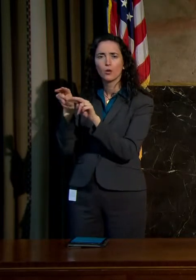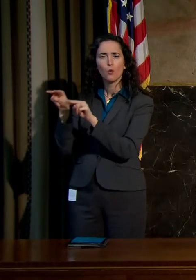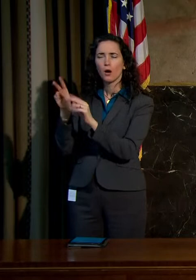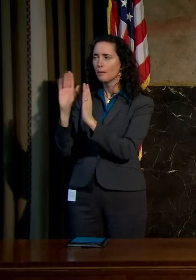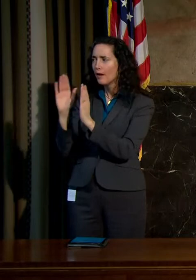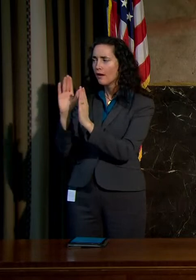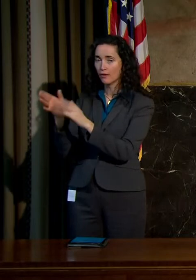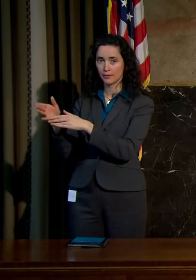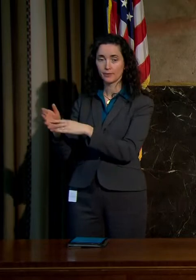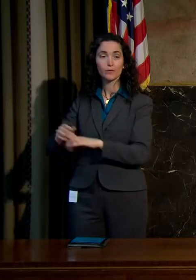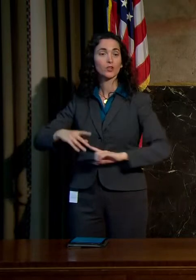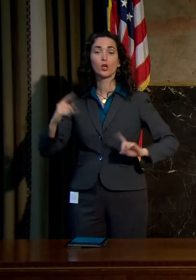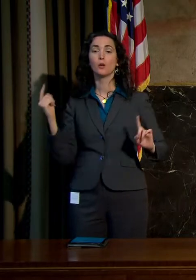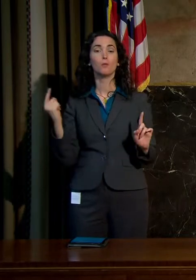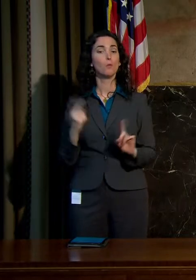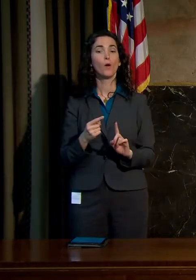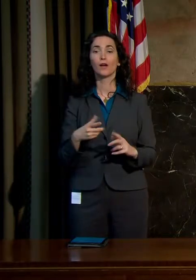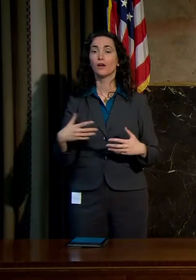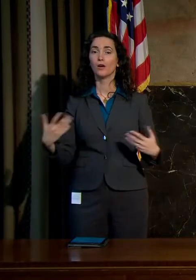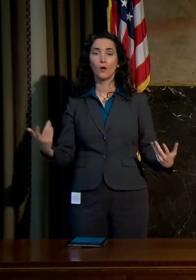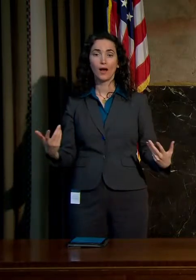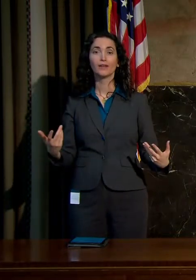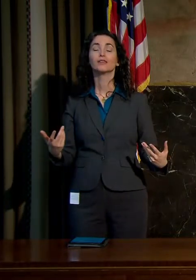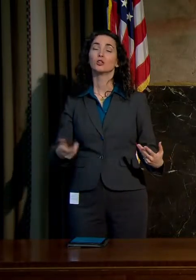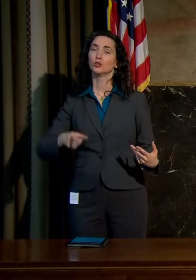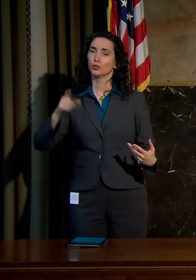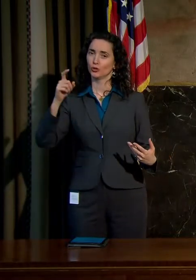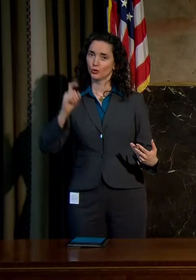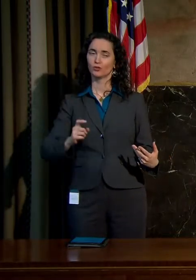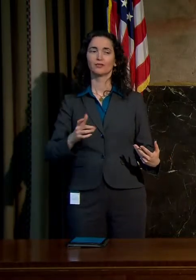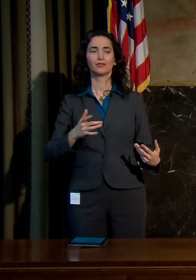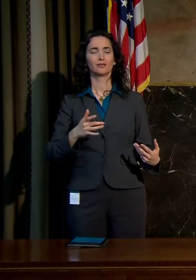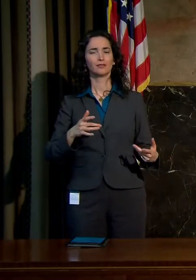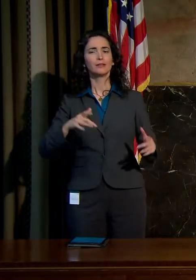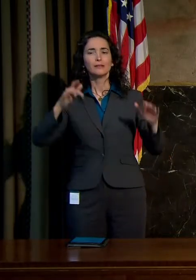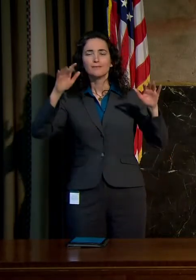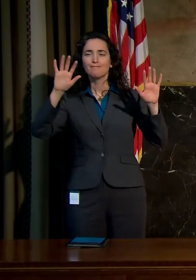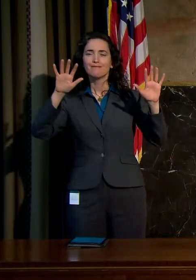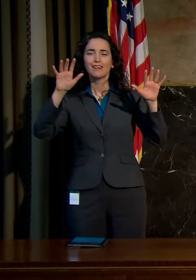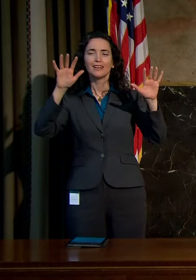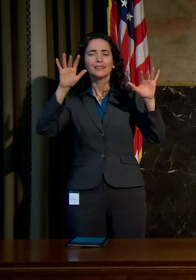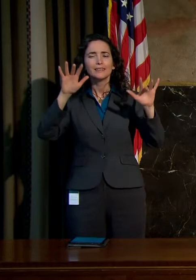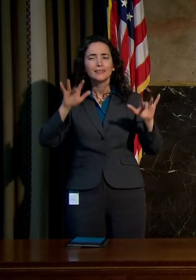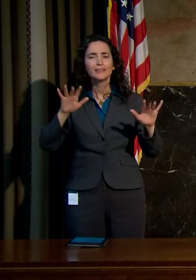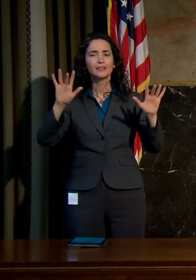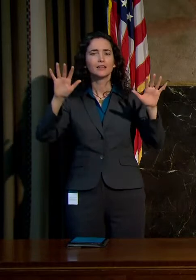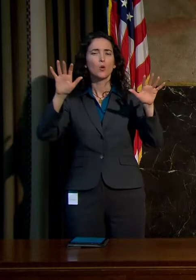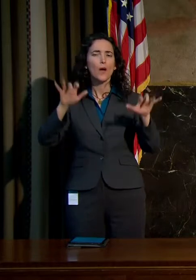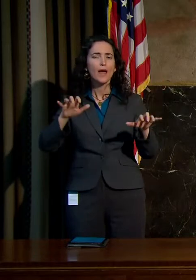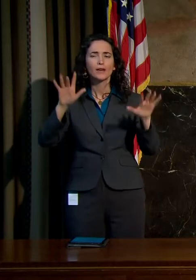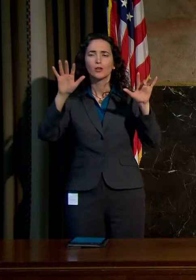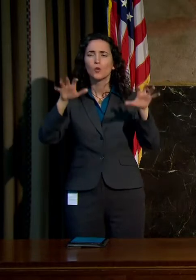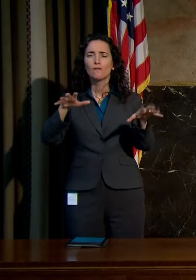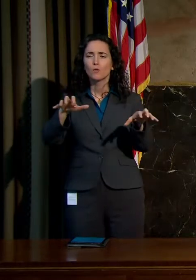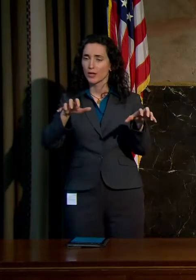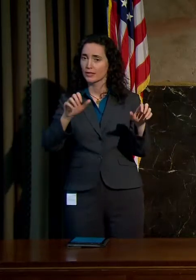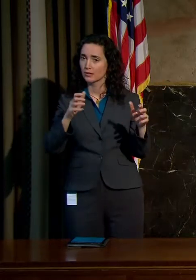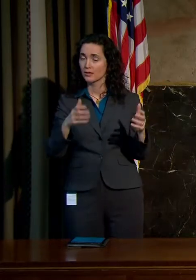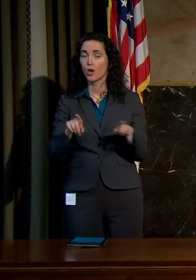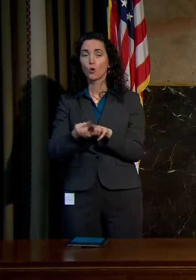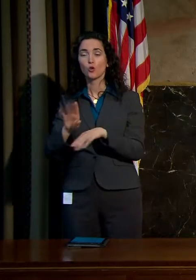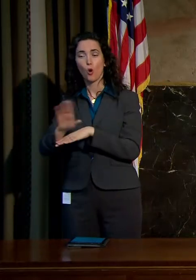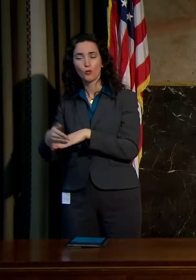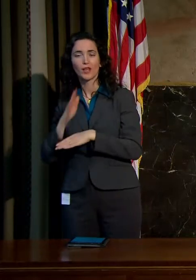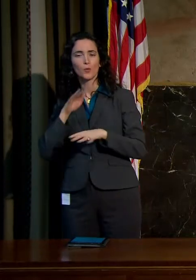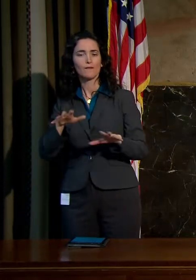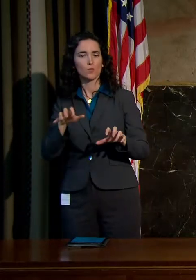The bottom line is we're expecting at least a trace of wintry precipitation in southeast Louisiana and several nights of freezing